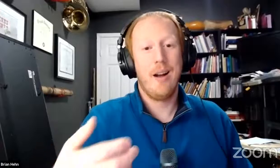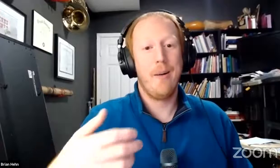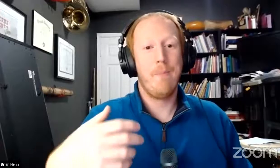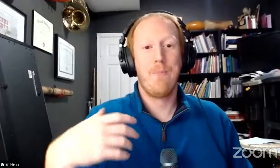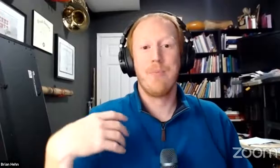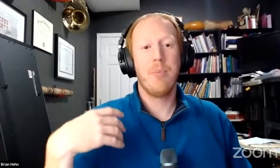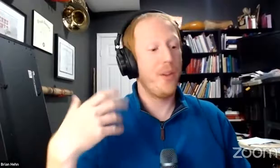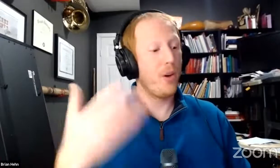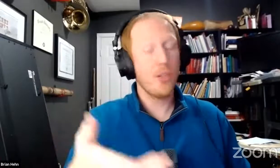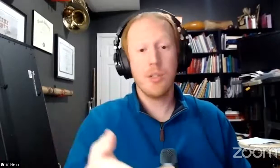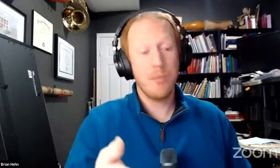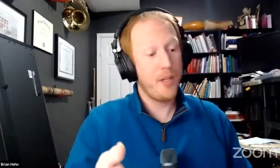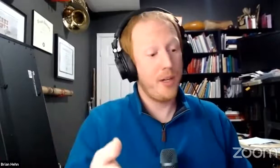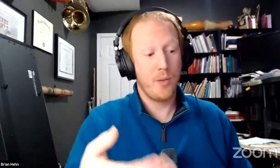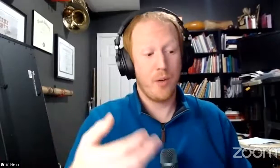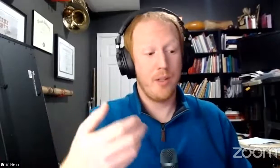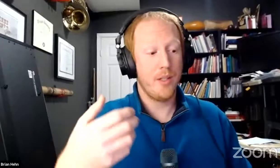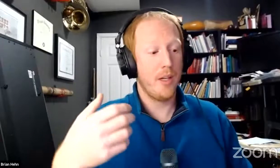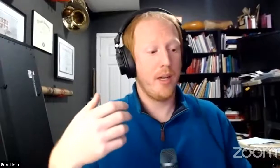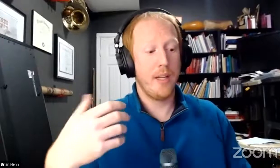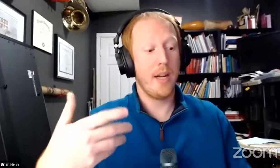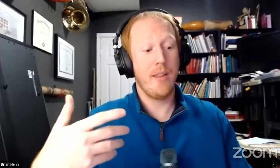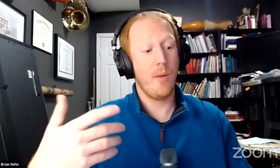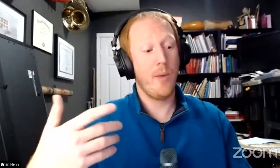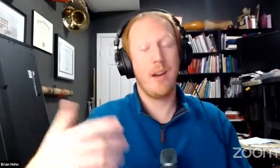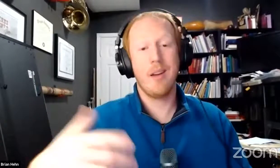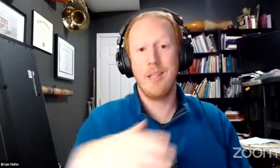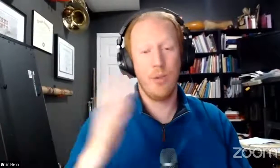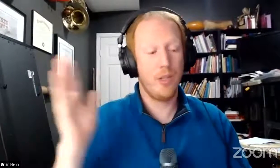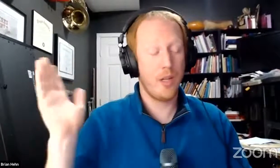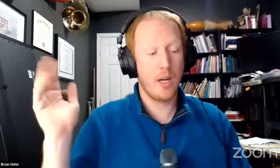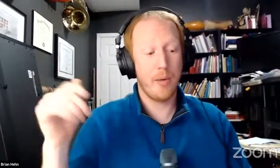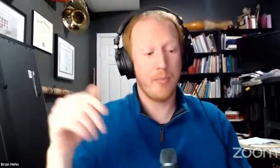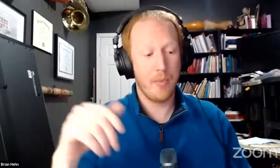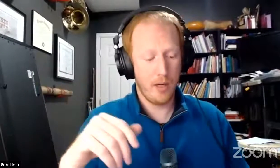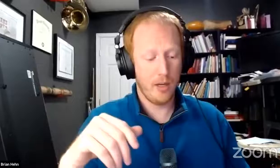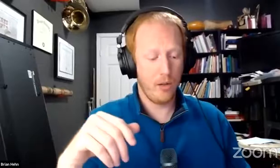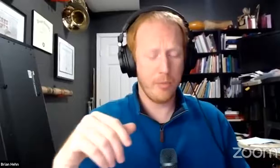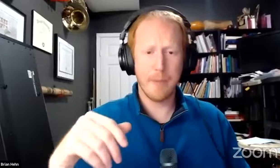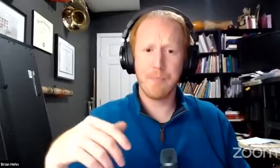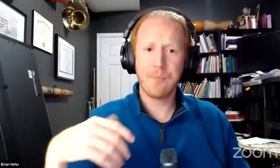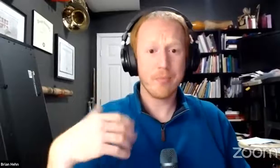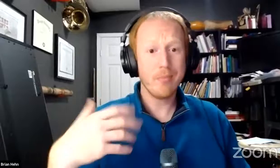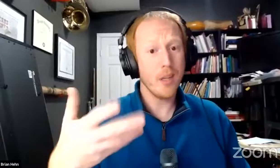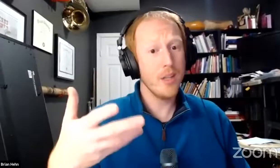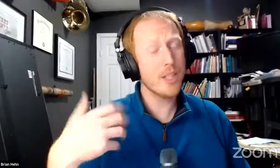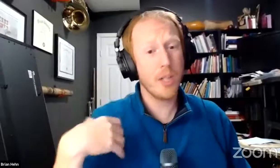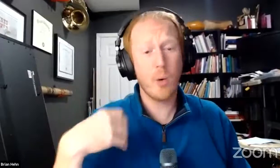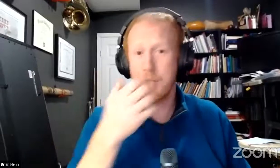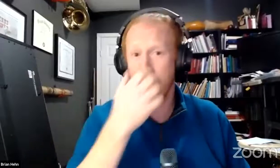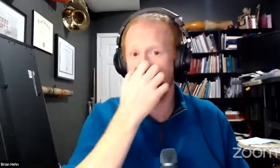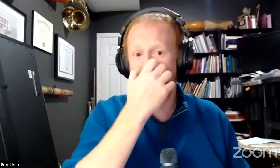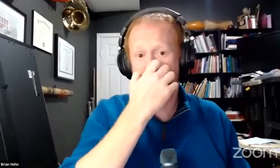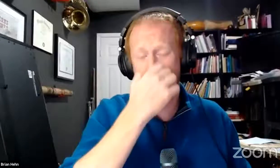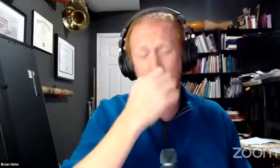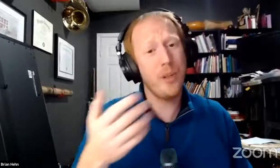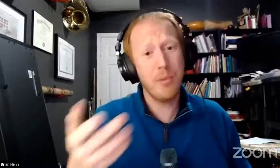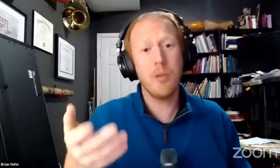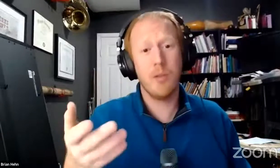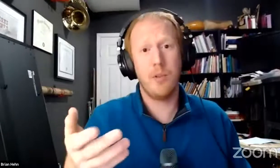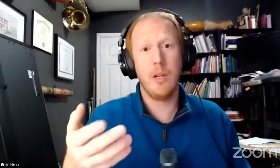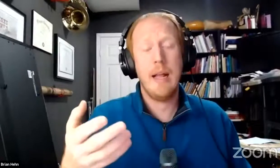to do the same thing. And I'm so proud of the work that Megan and Melissa and Sarah and Jody and Allison have